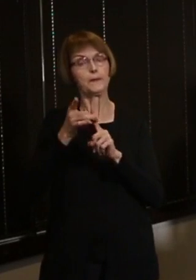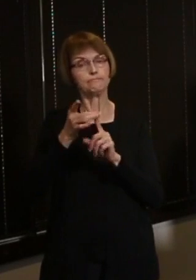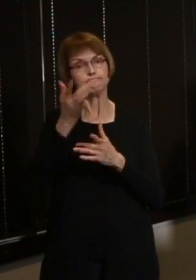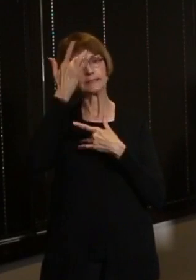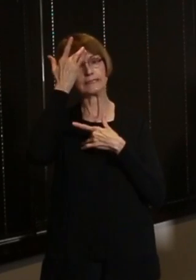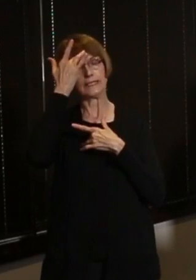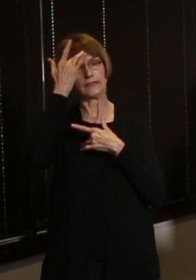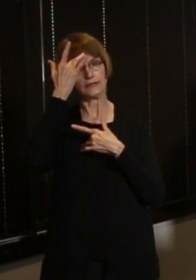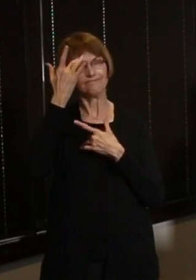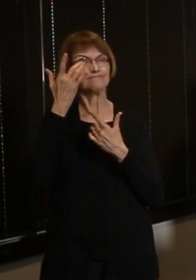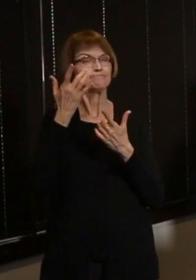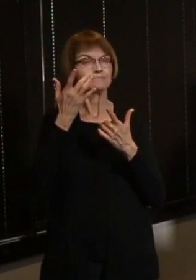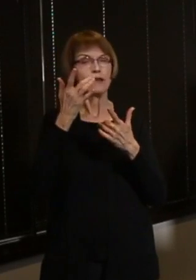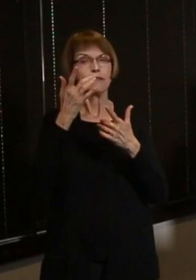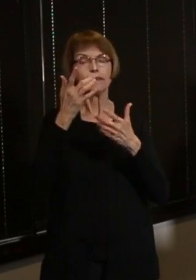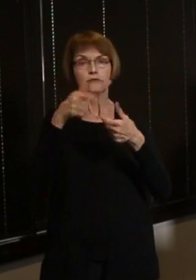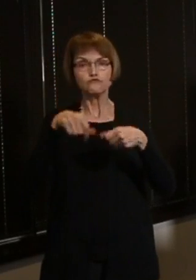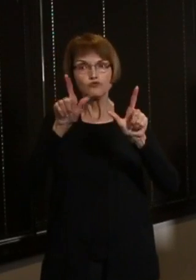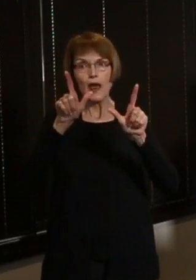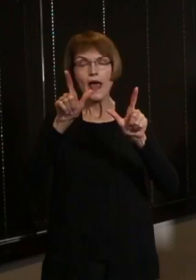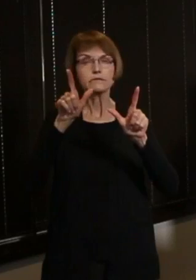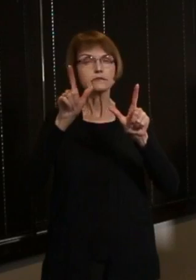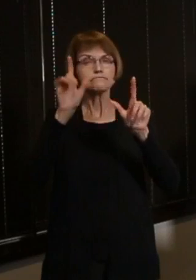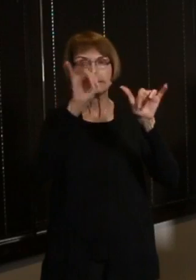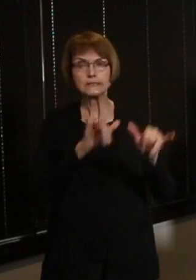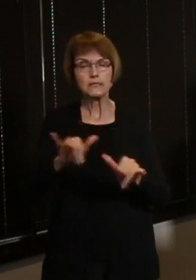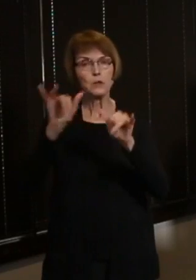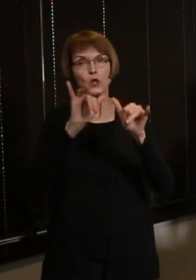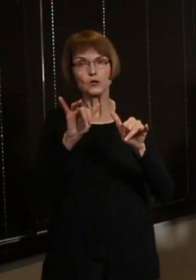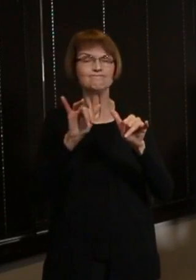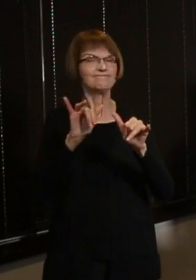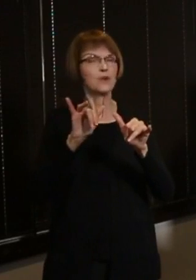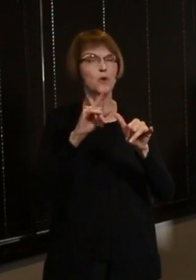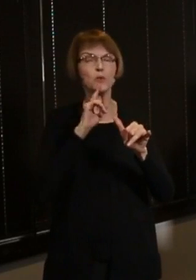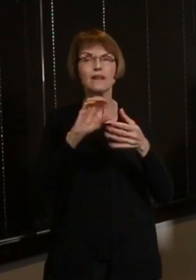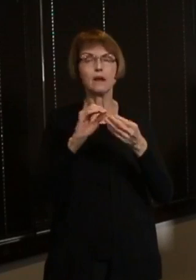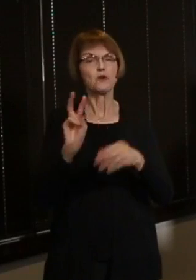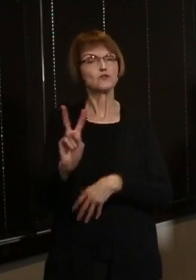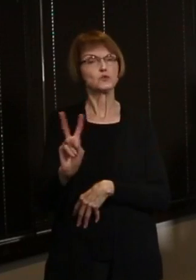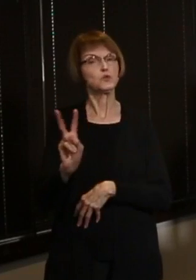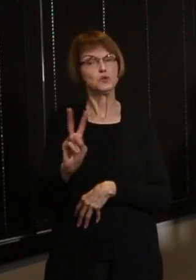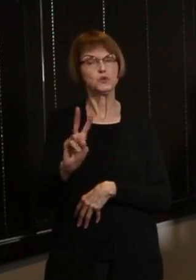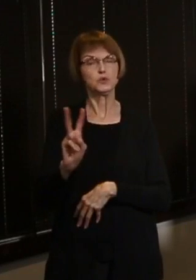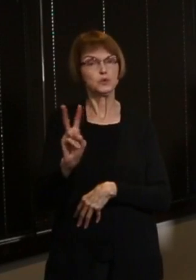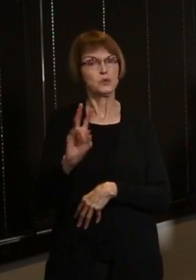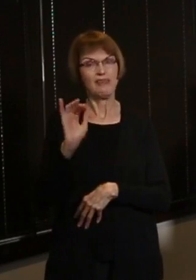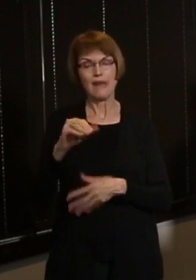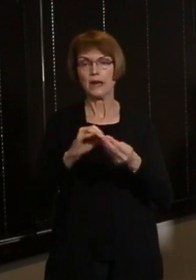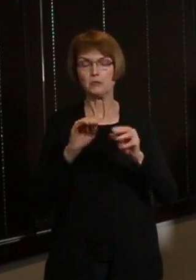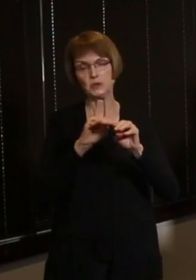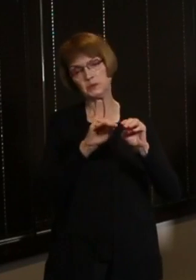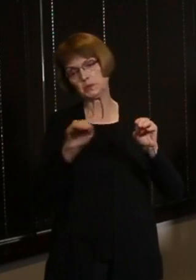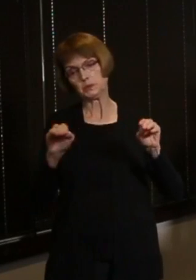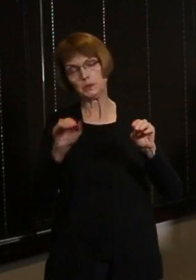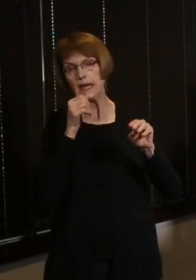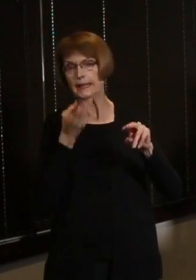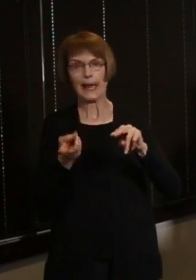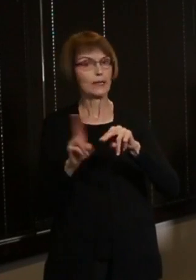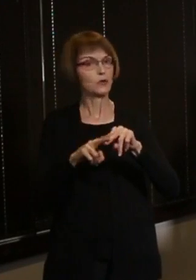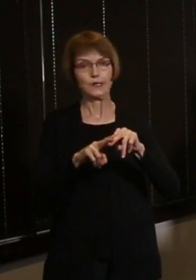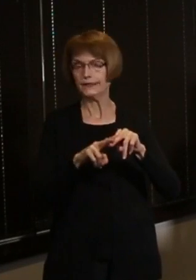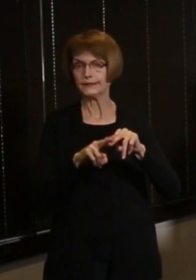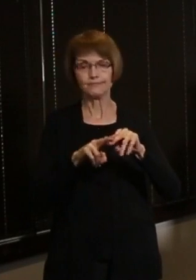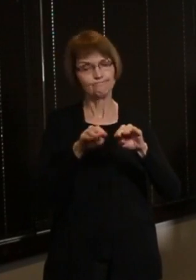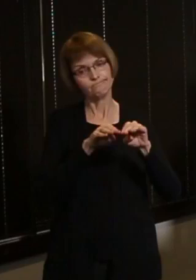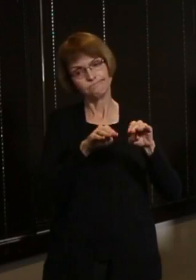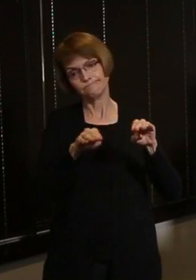all look fairly similar. We're sitting around 2, and we really haven't moved off that mark, or if at worst increased a little bit